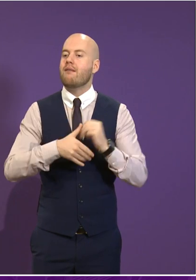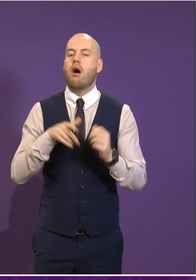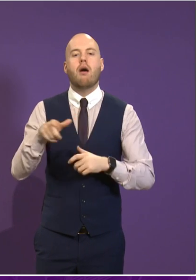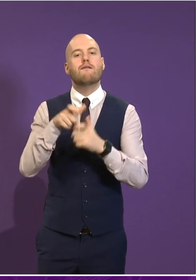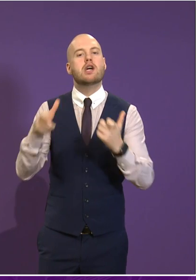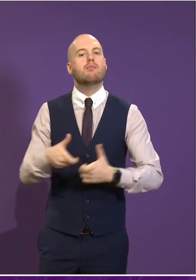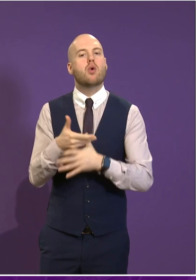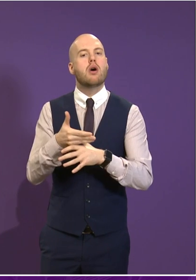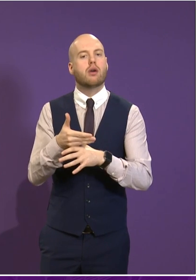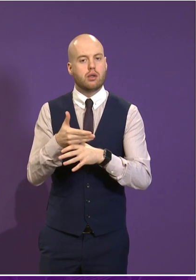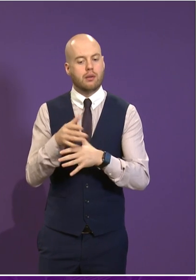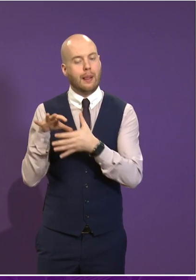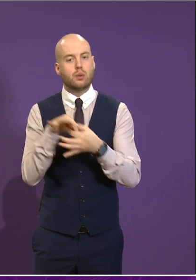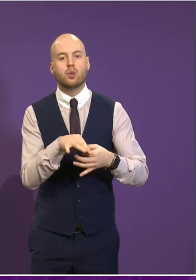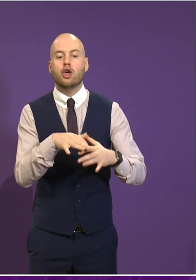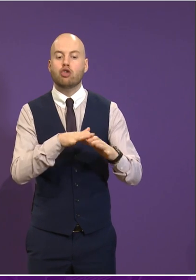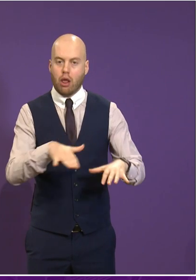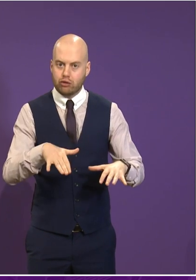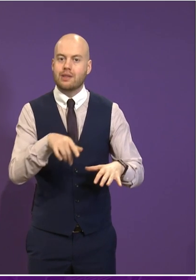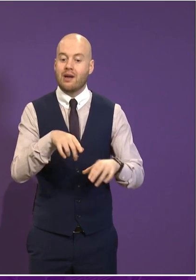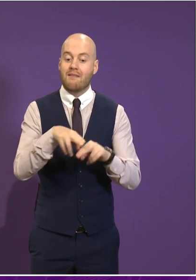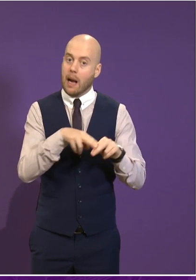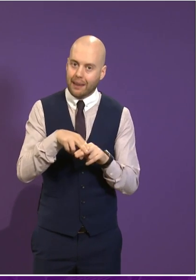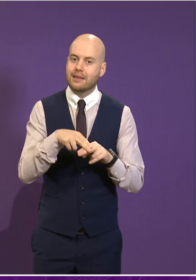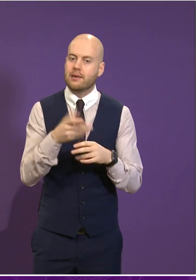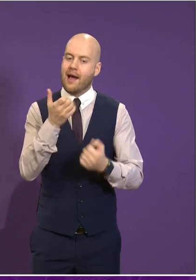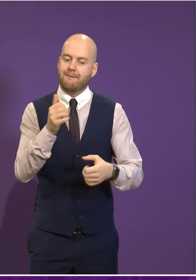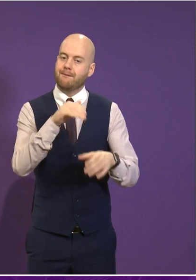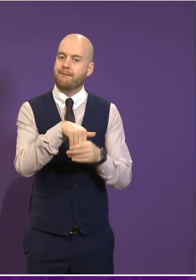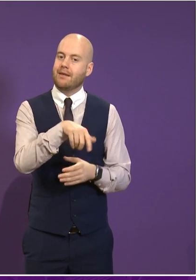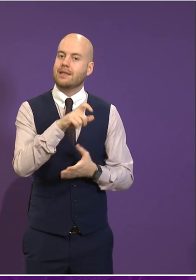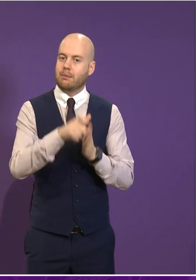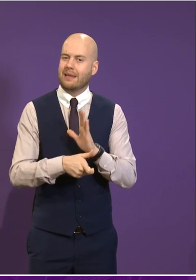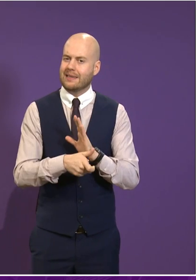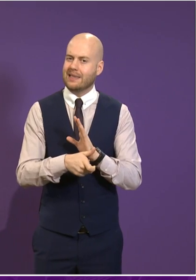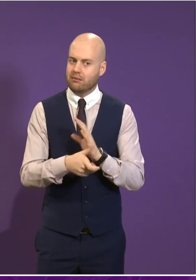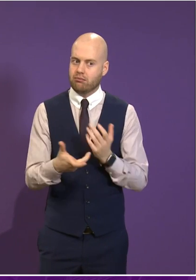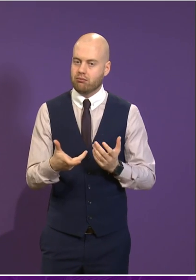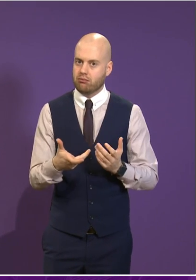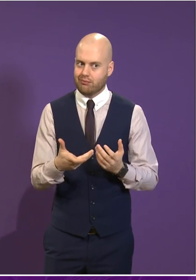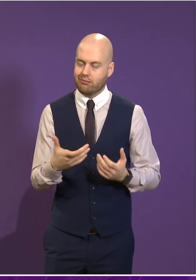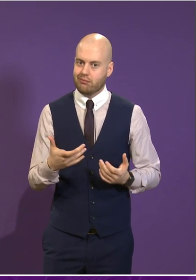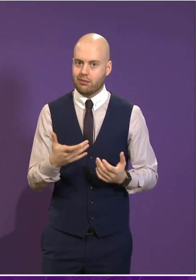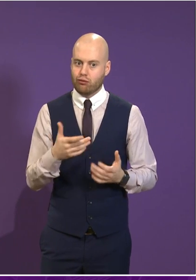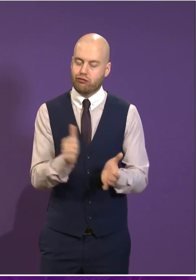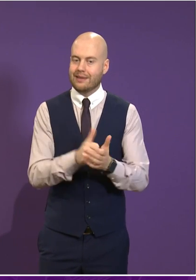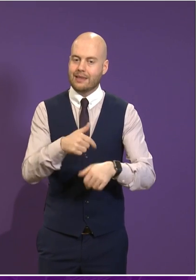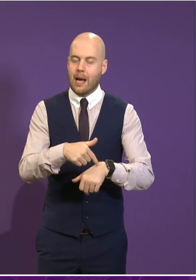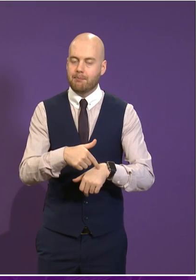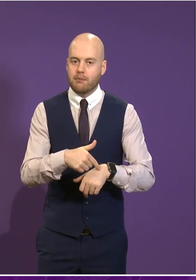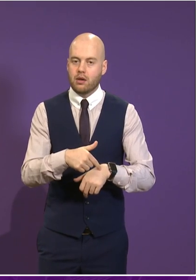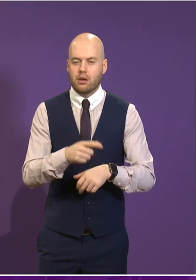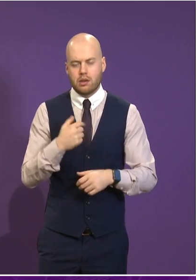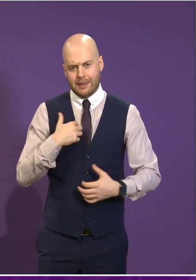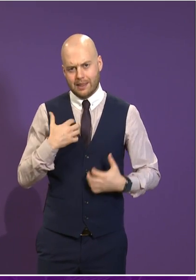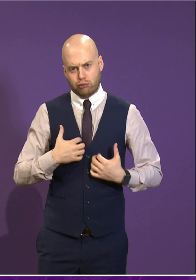children and families affected by disability, and absolutely high time. I'm interested very much in the